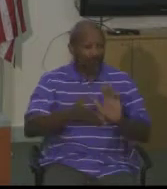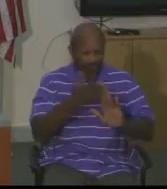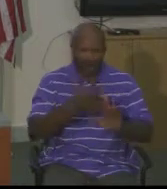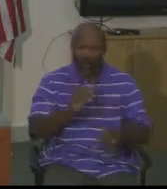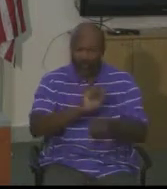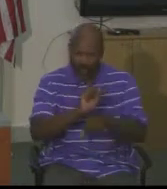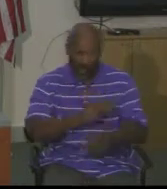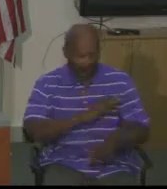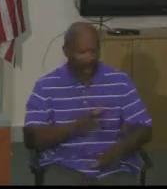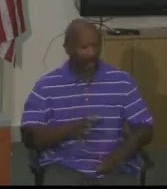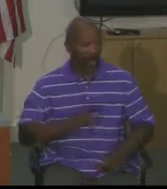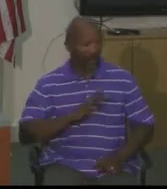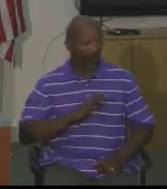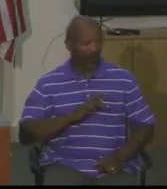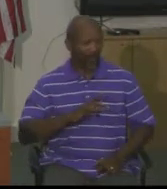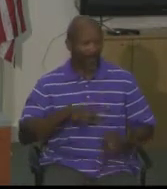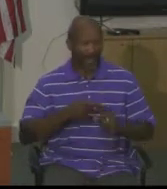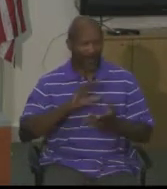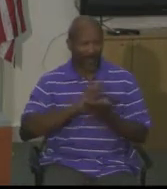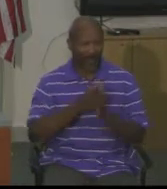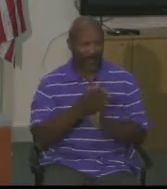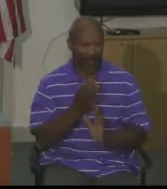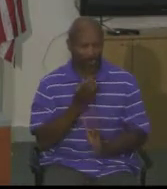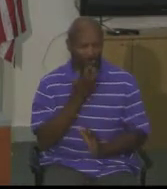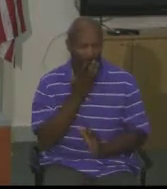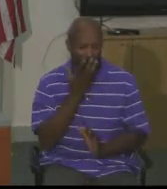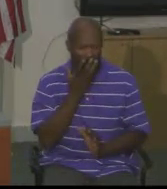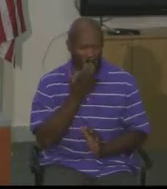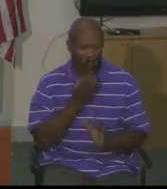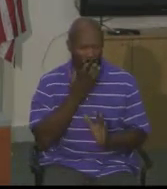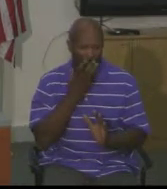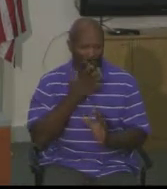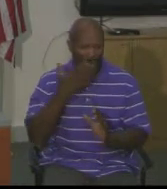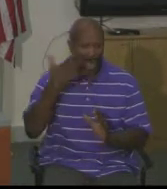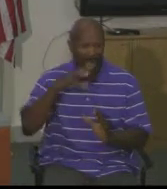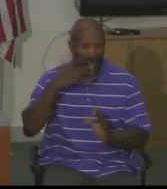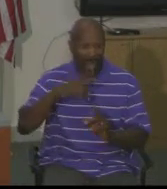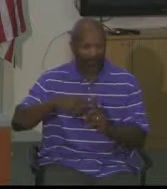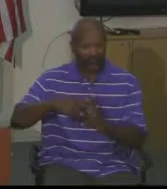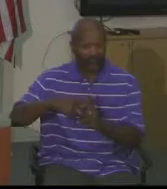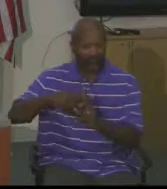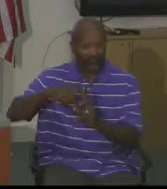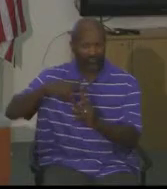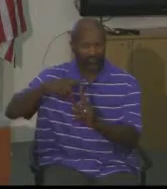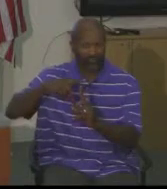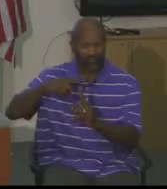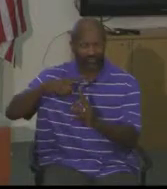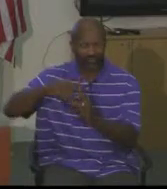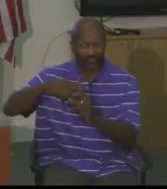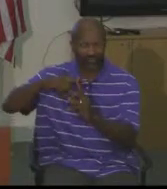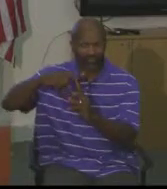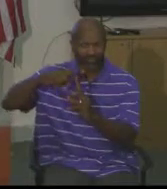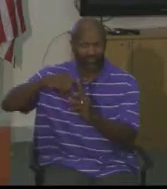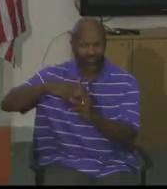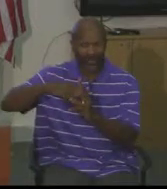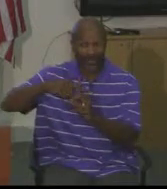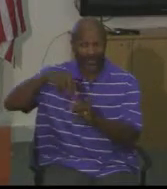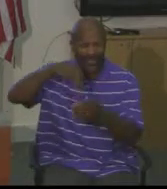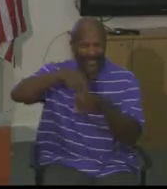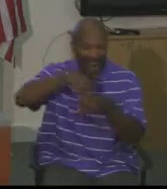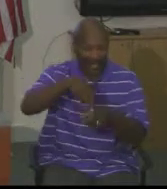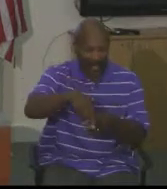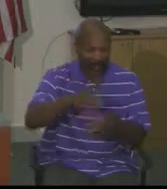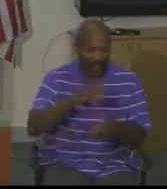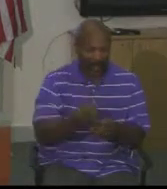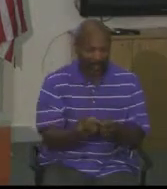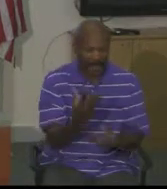to work, but then the temperature might start to rise. And because the temperature is rising, the components might